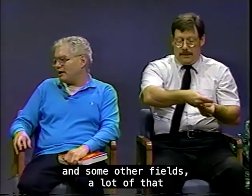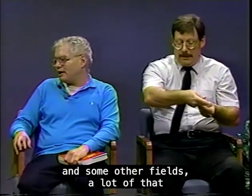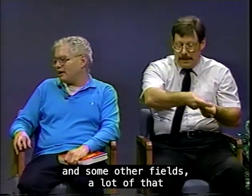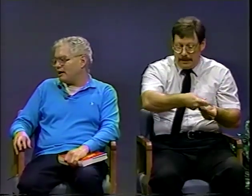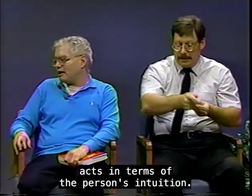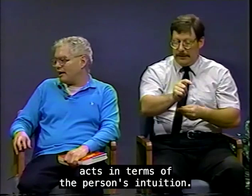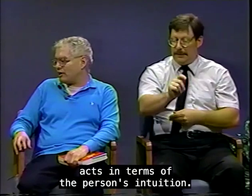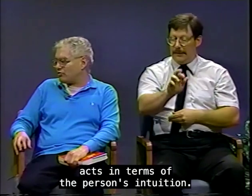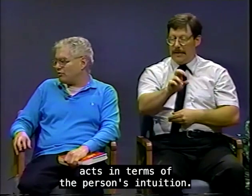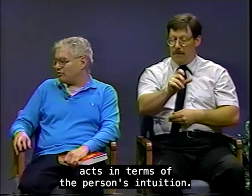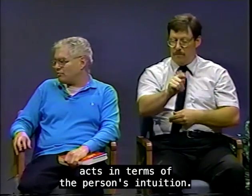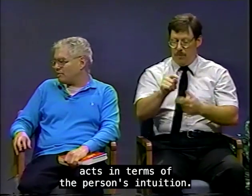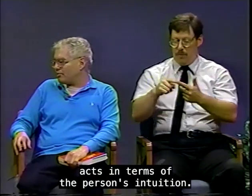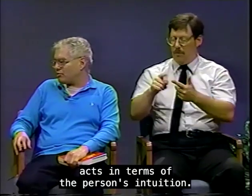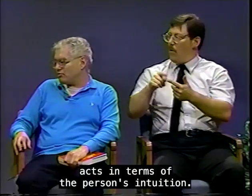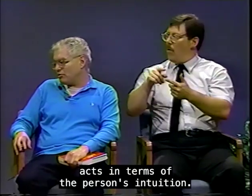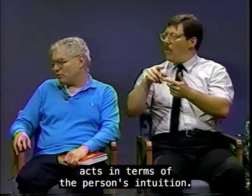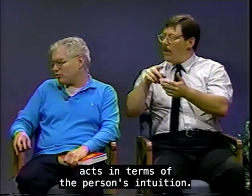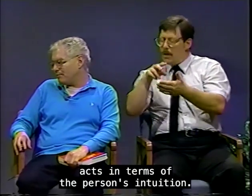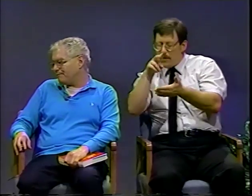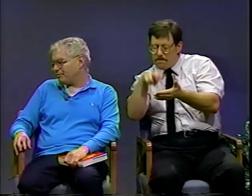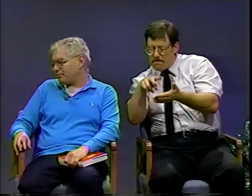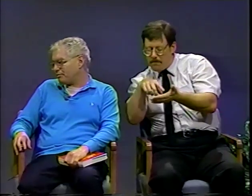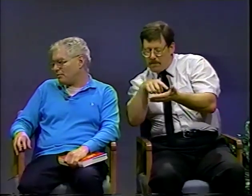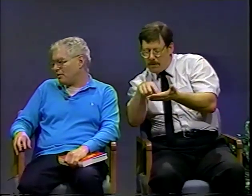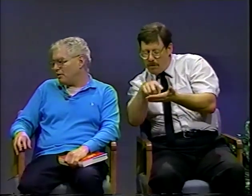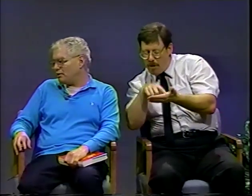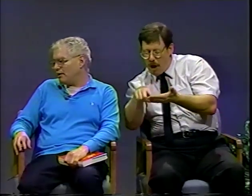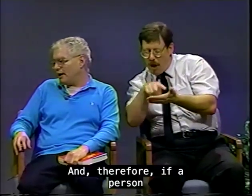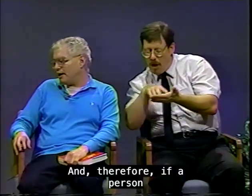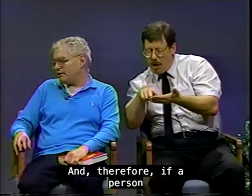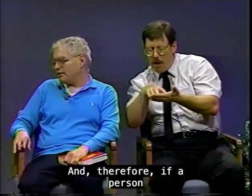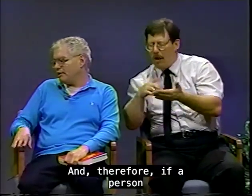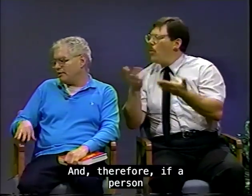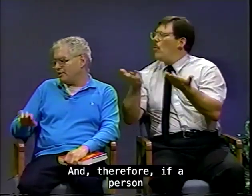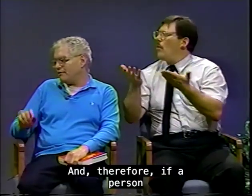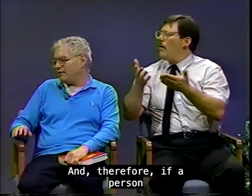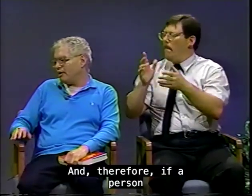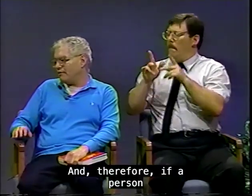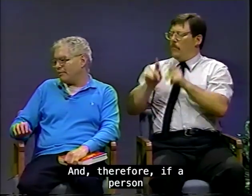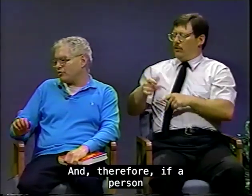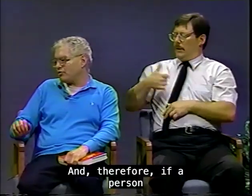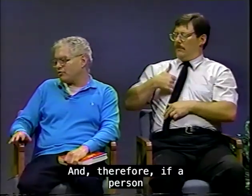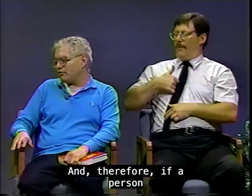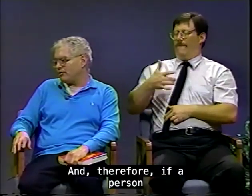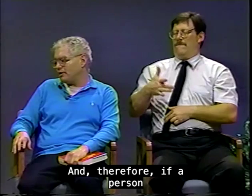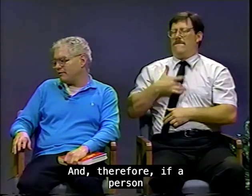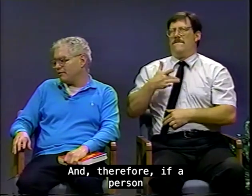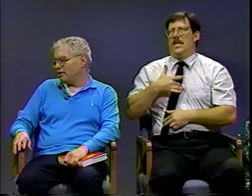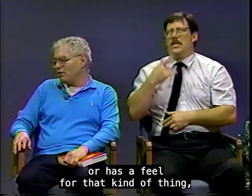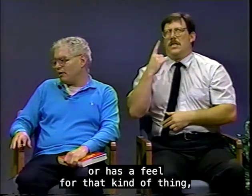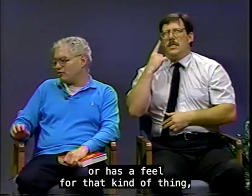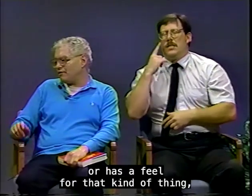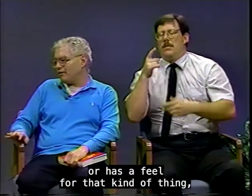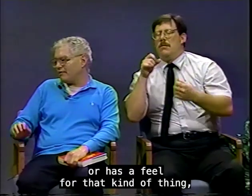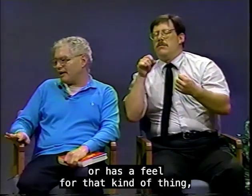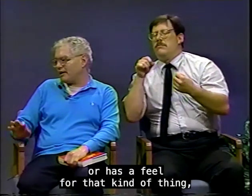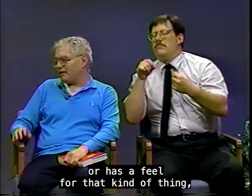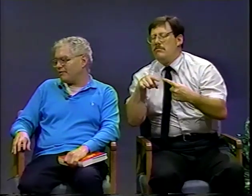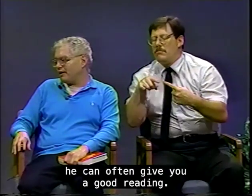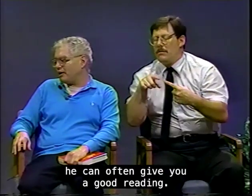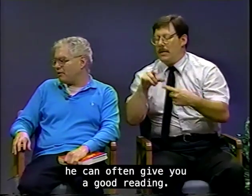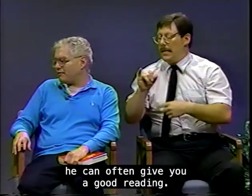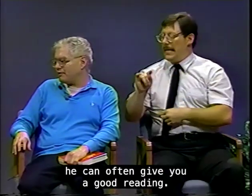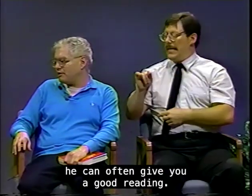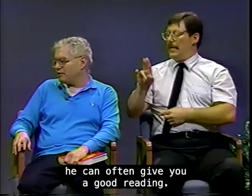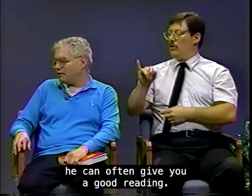that acts in terms of the person's intuition. And therefore, if a person is intuitive or has a feel for that